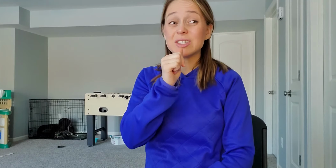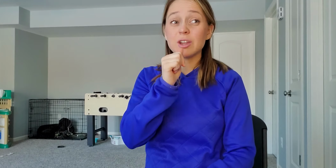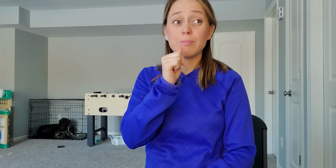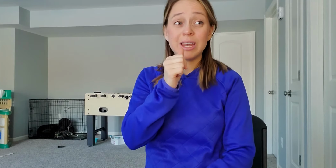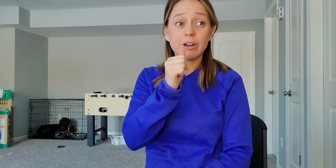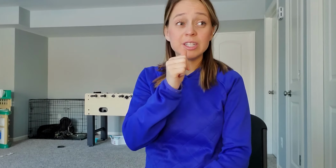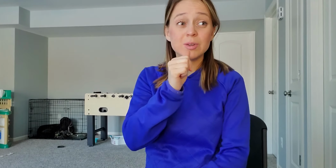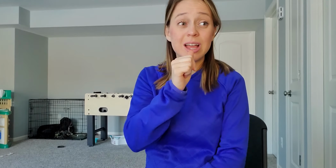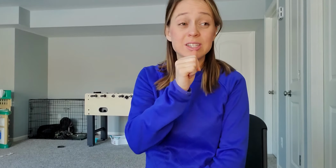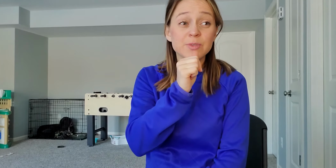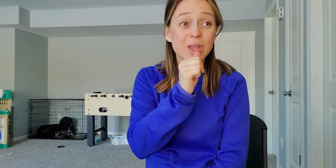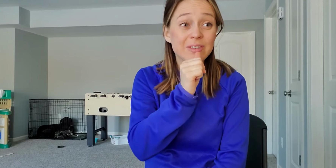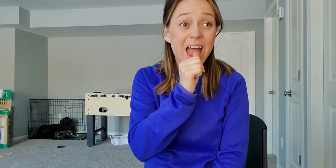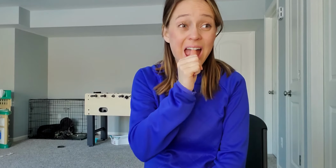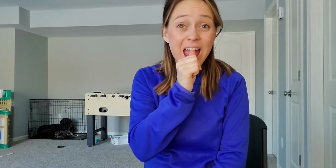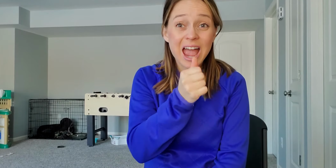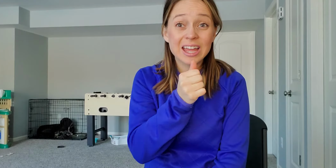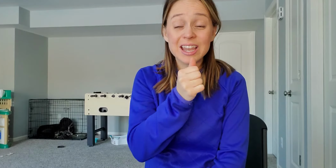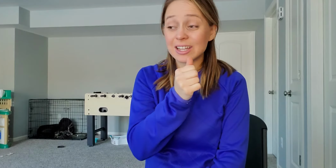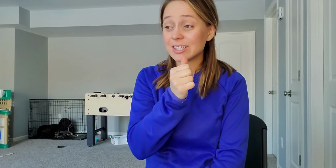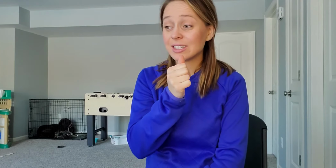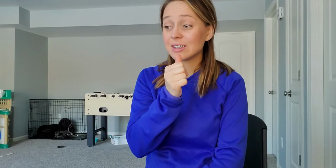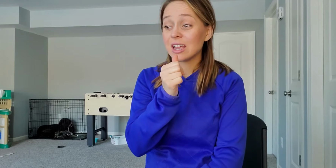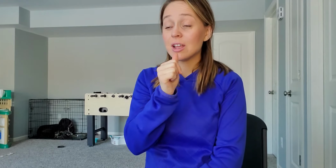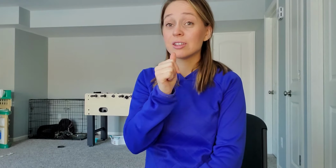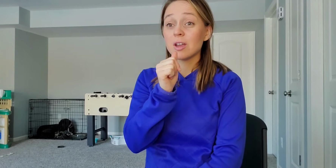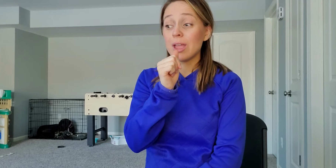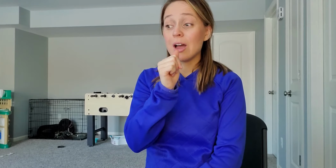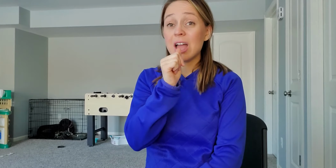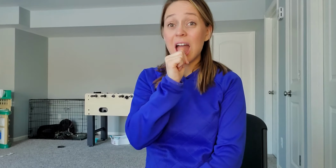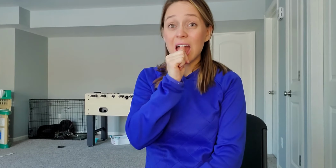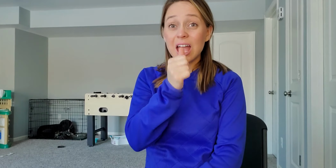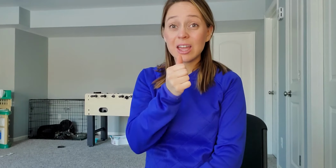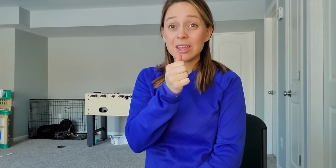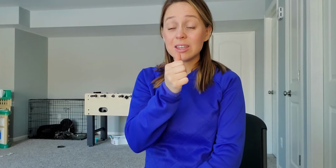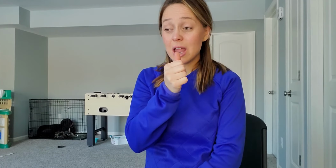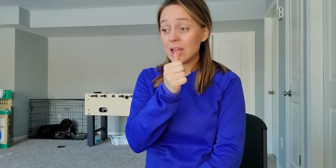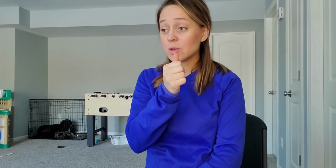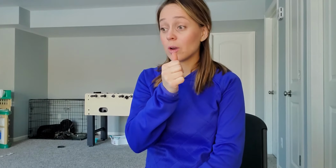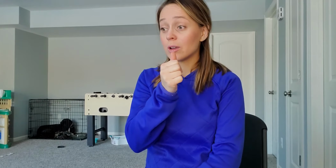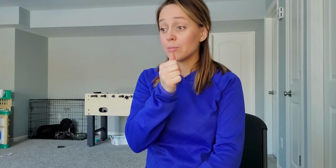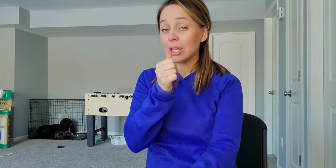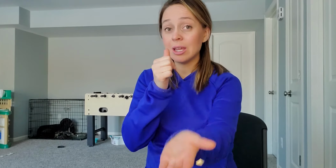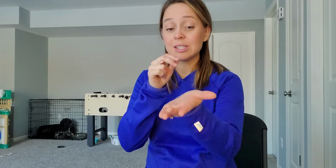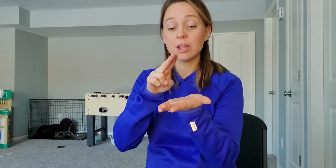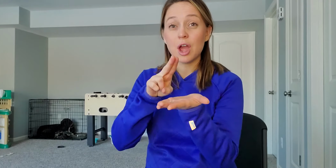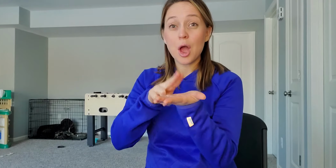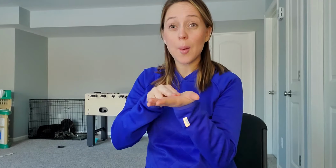that you're biting hard into a nut. So we have nut. So we have nut or peanut. That's